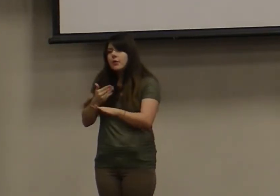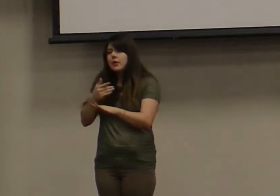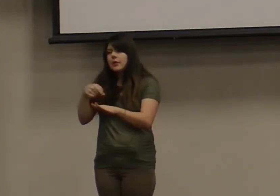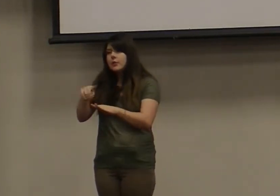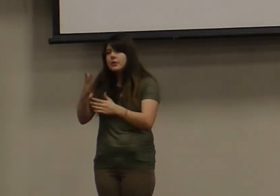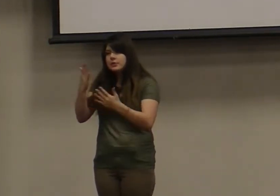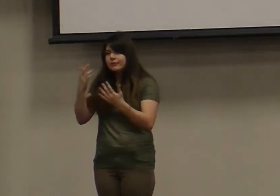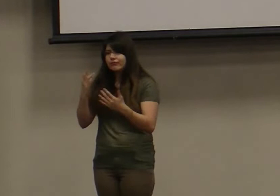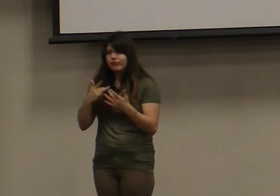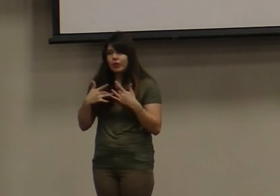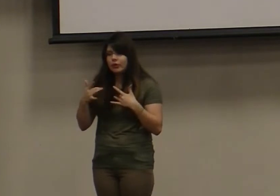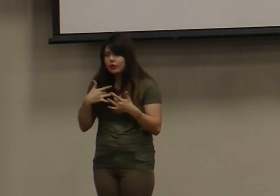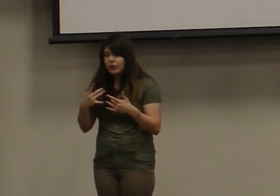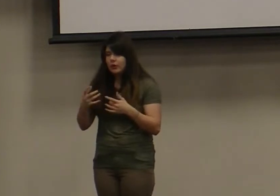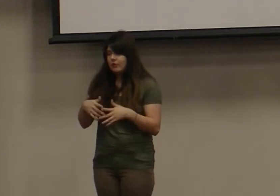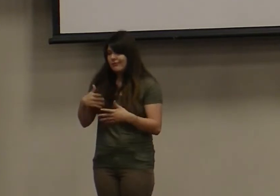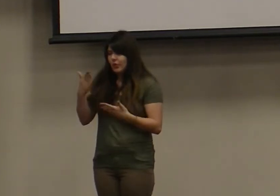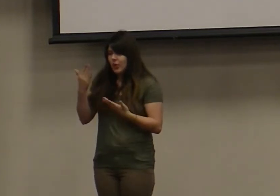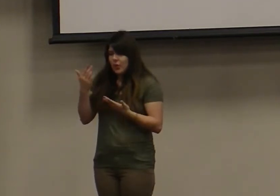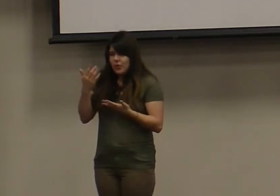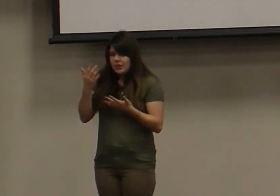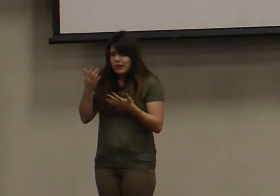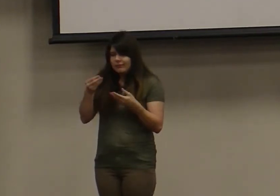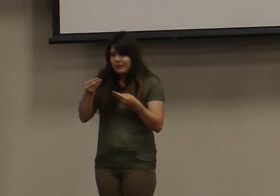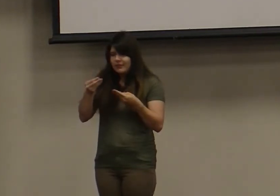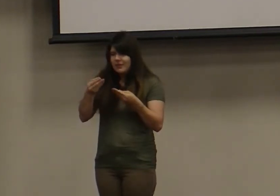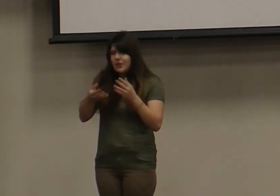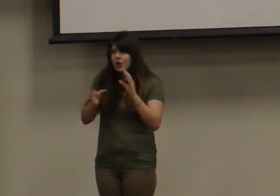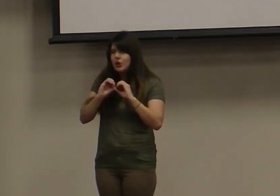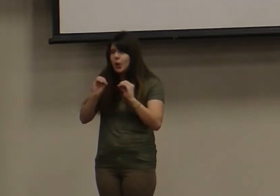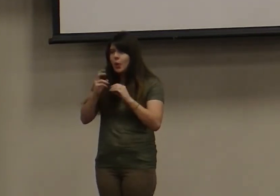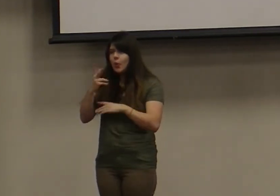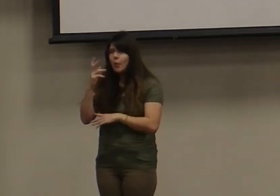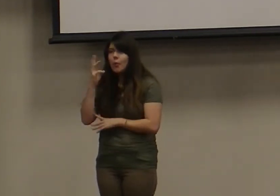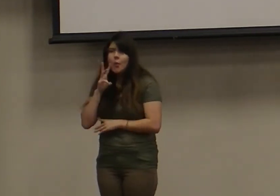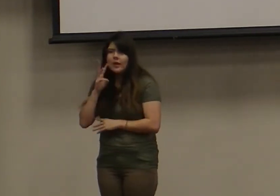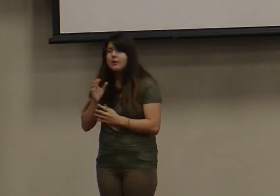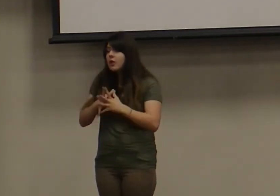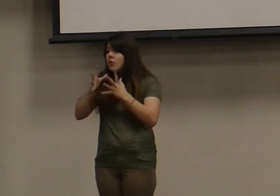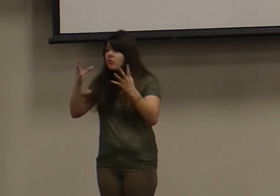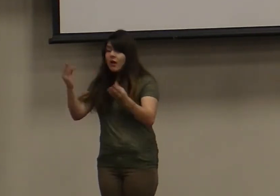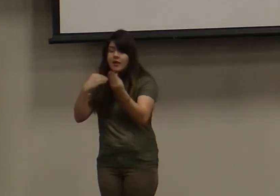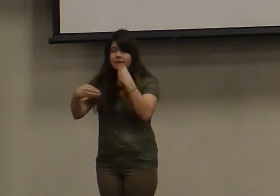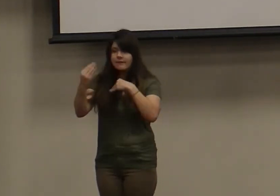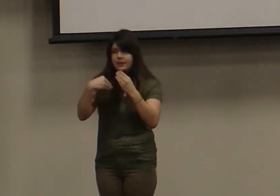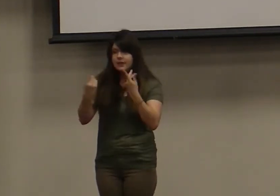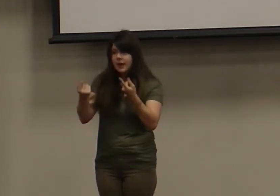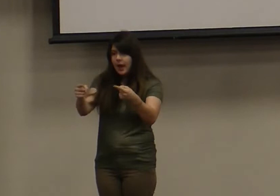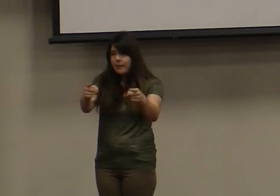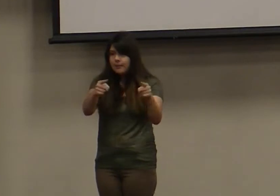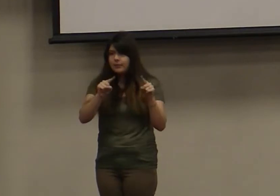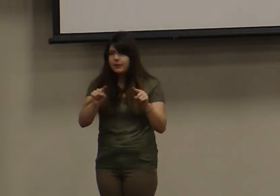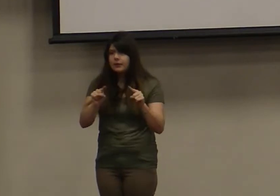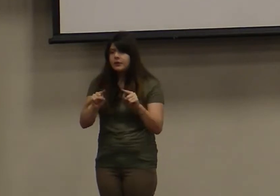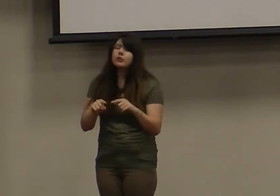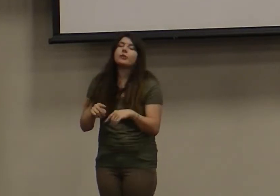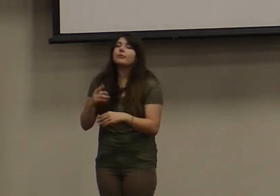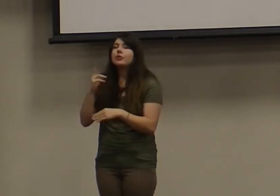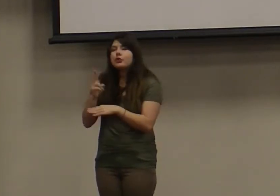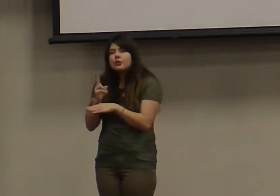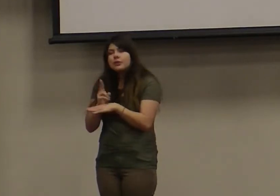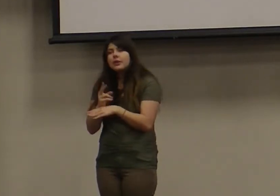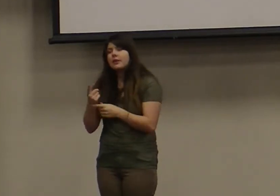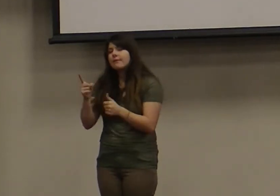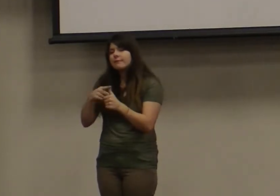concern over what to do with the lack of wine right here, there was a lot of feasting going on. Usually in the first century right